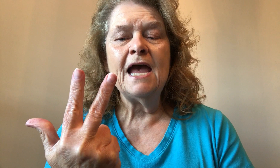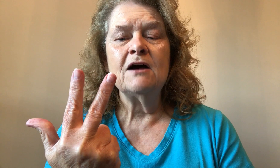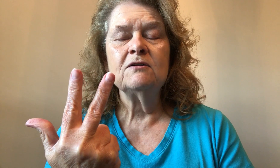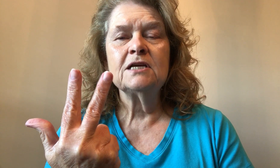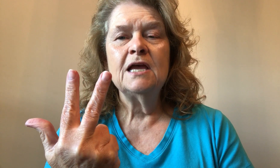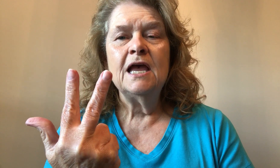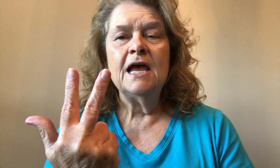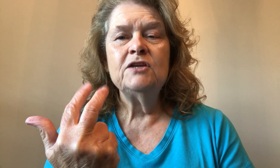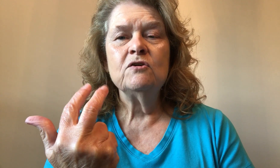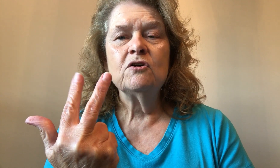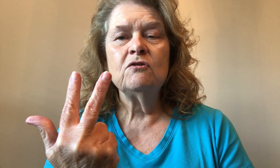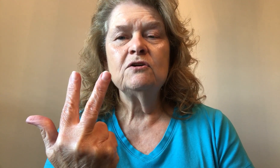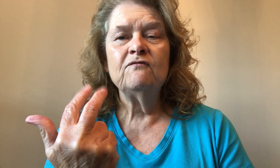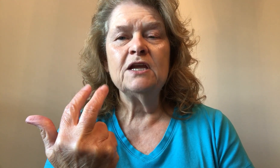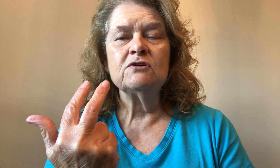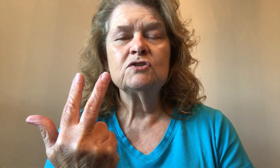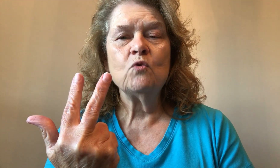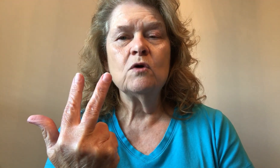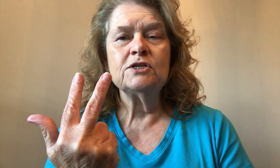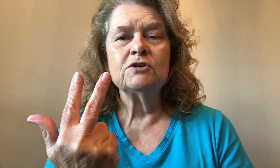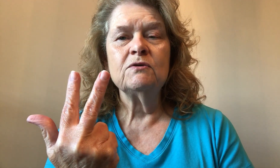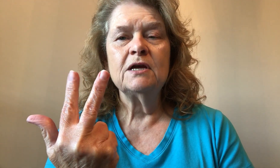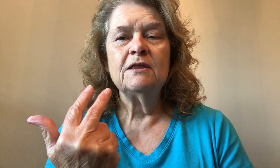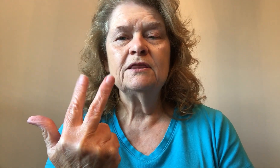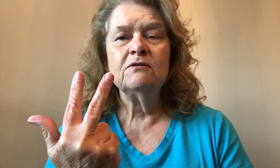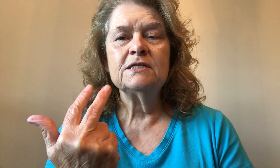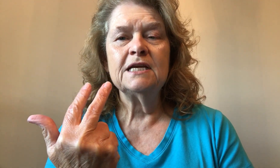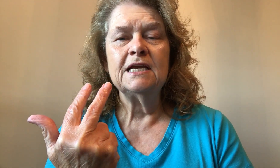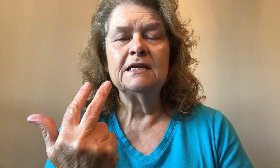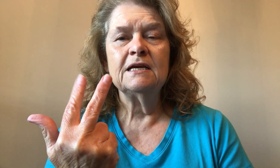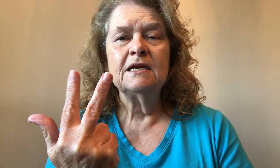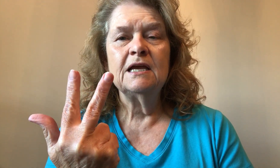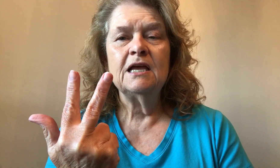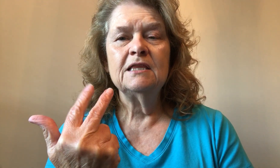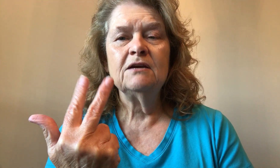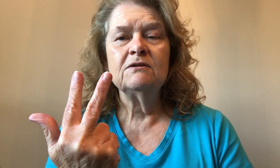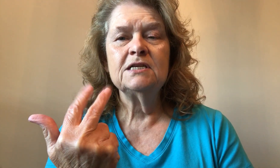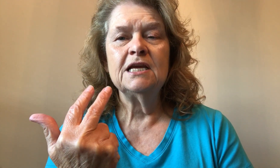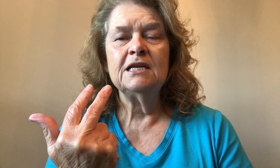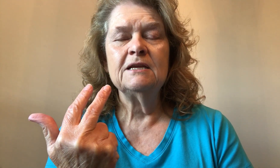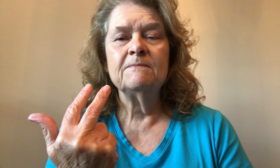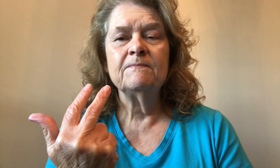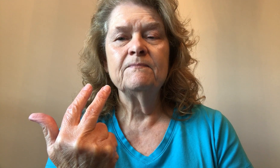out and you curl your fingers towards you. 13, 13,